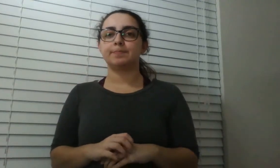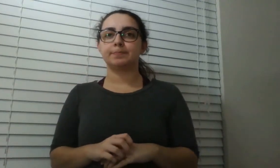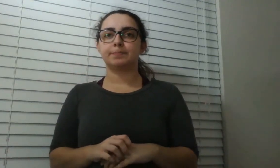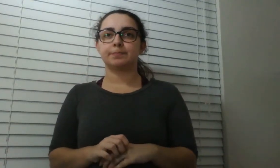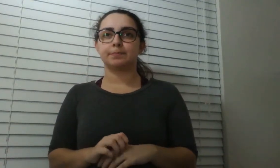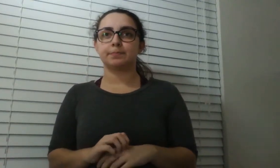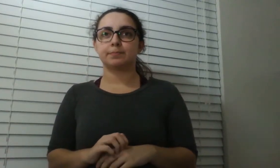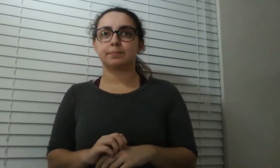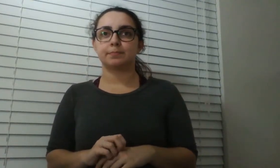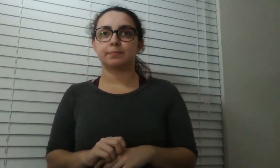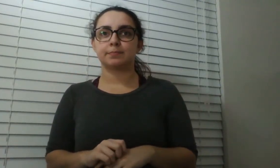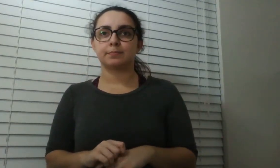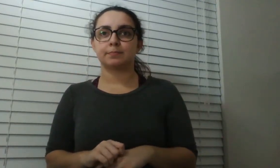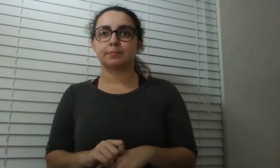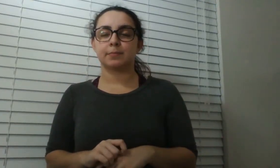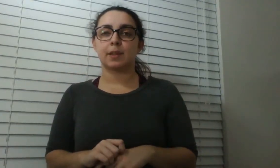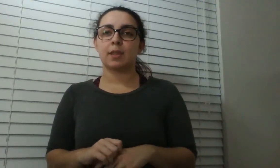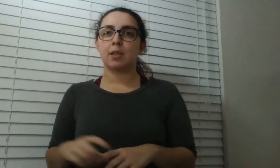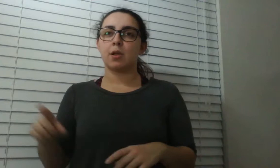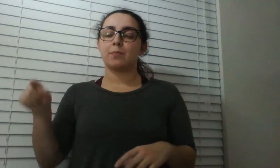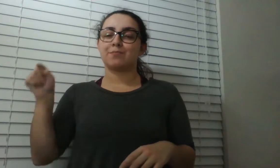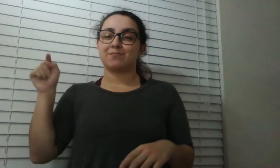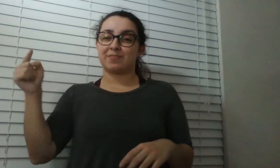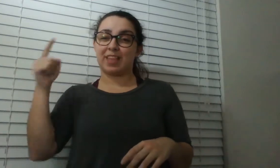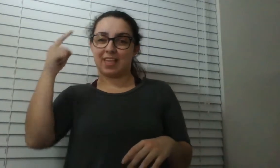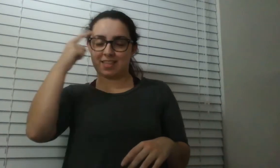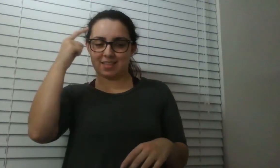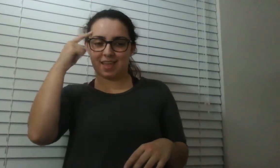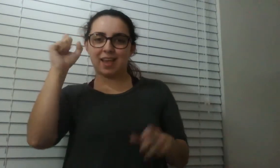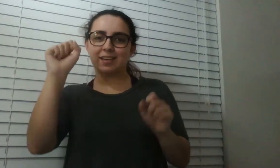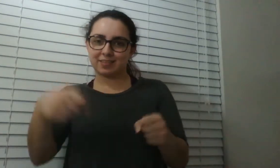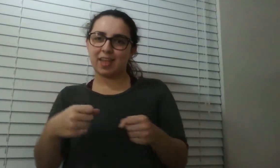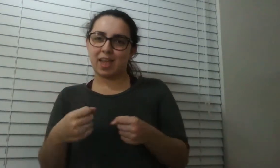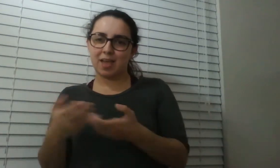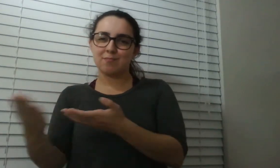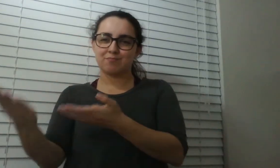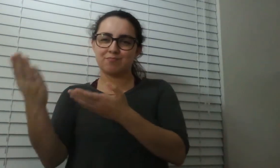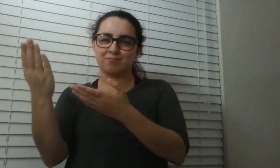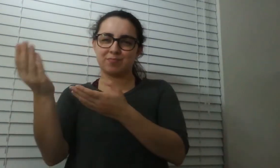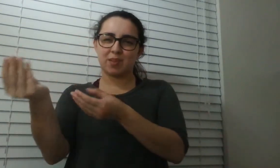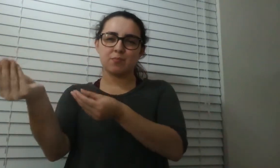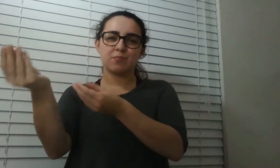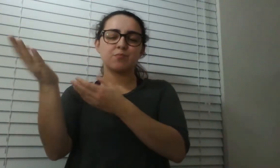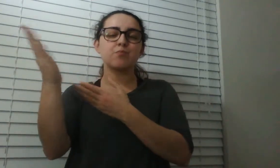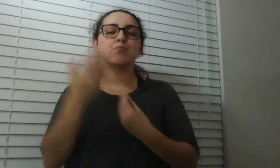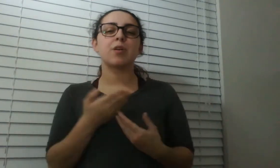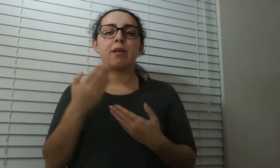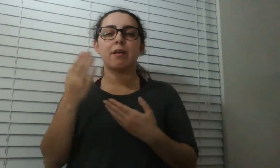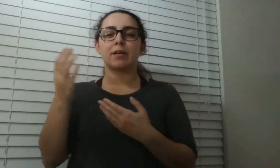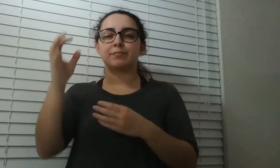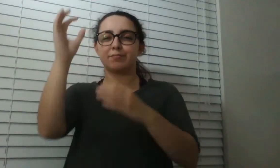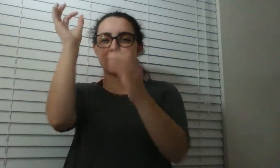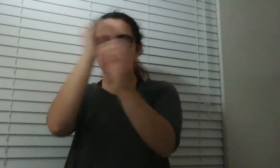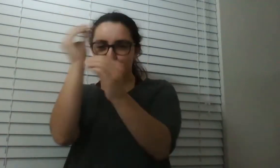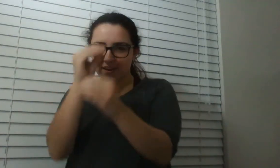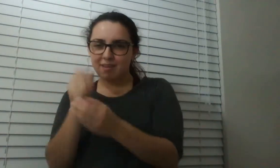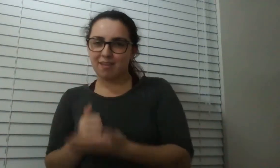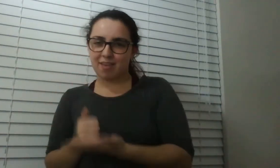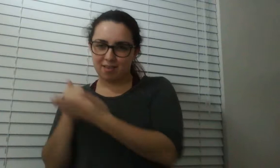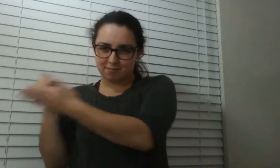draft Reagan over into my side. So they hiked back up to that ledge, yelled out for her, and the next day she hiked on over to where they were. I remember